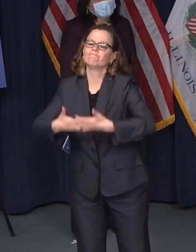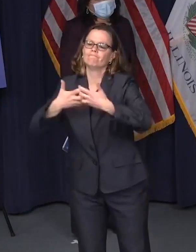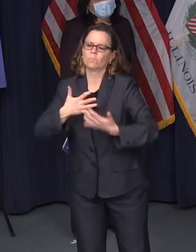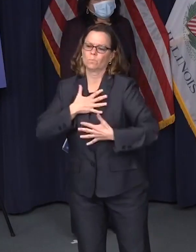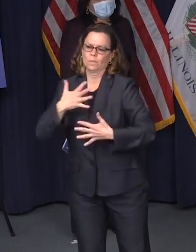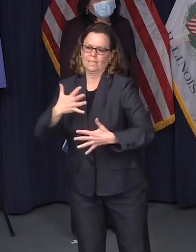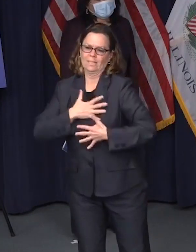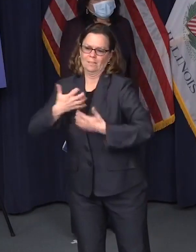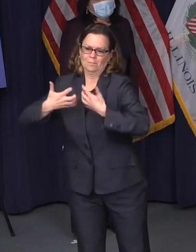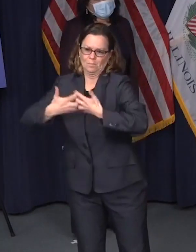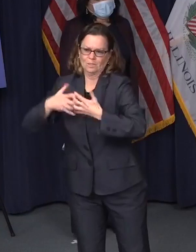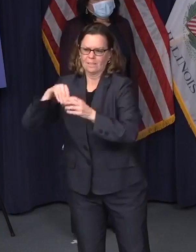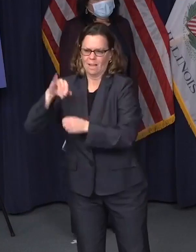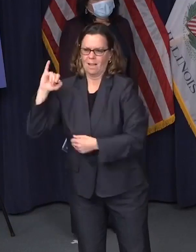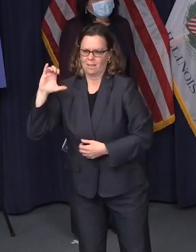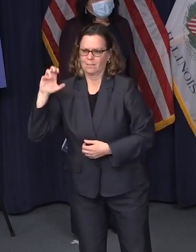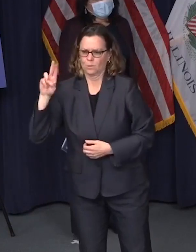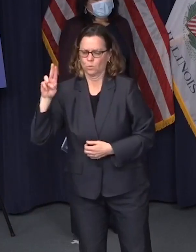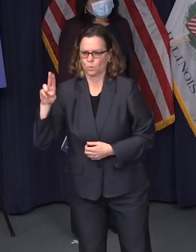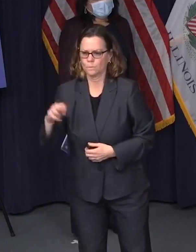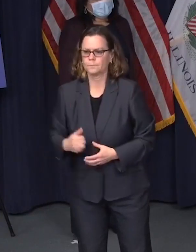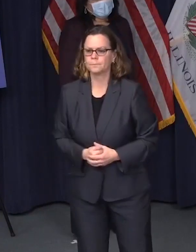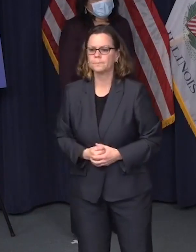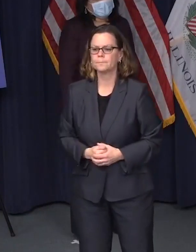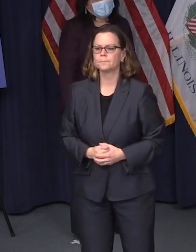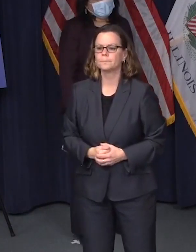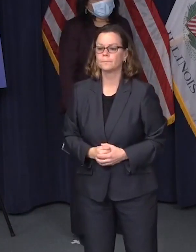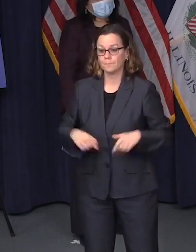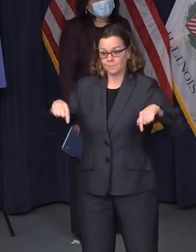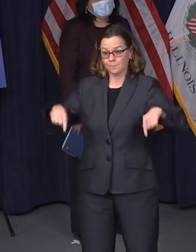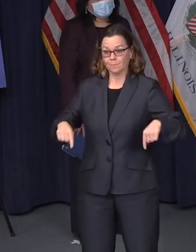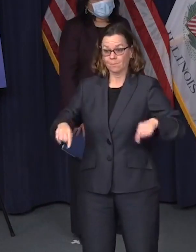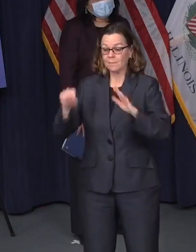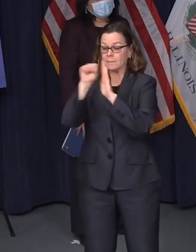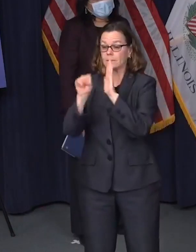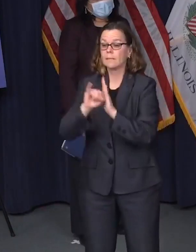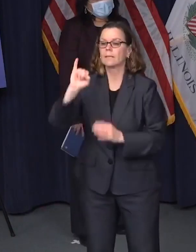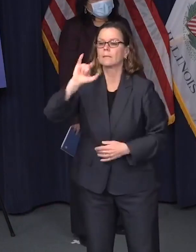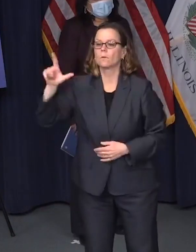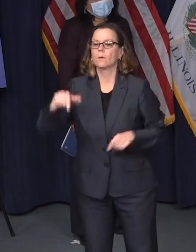2,119 cases, which brings our Illinois total case count to